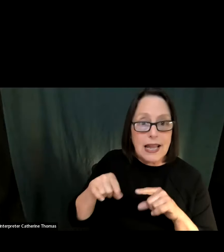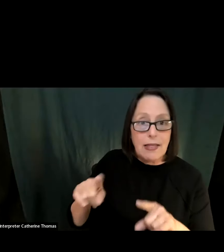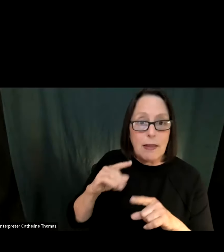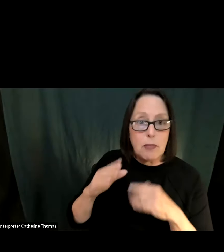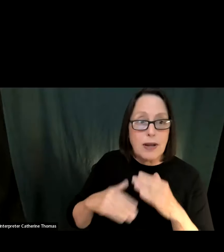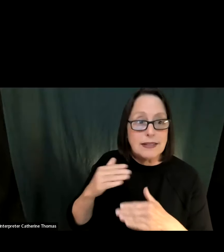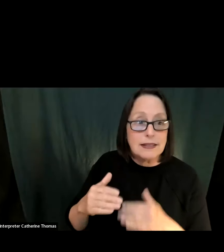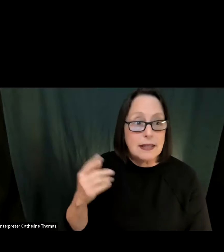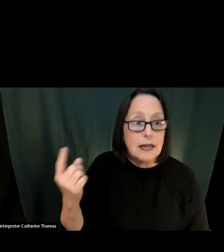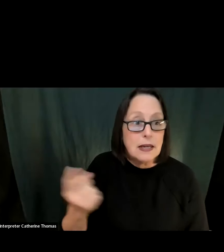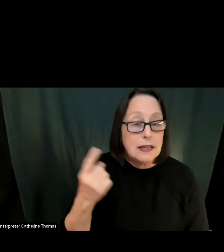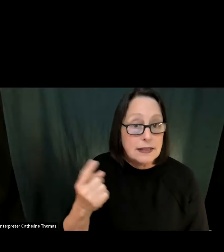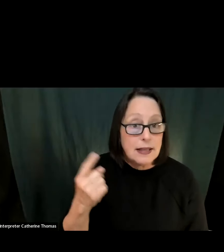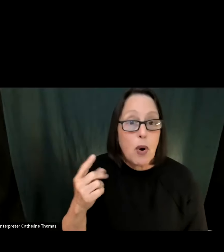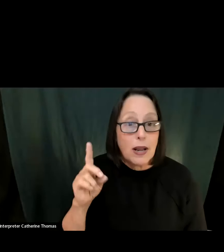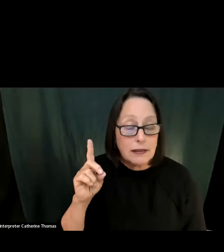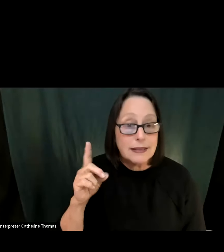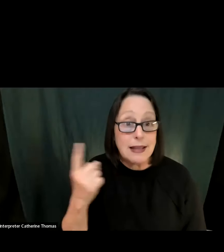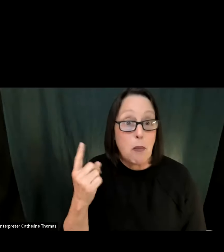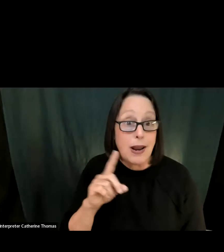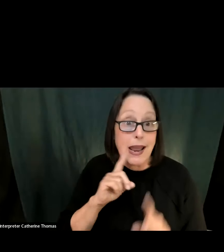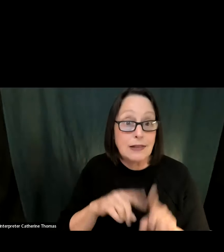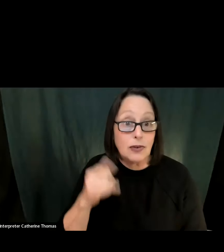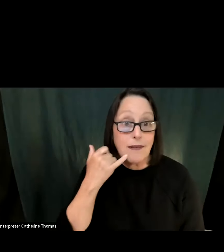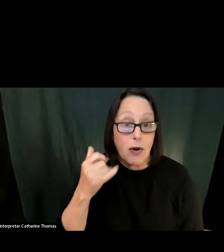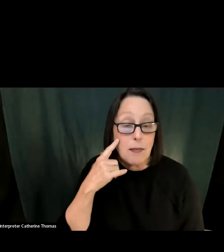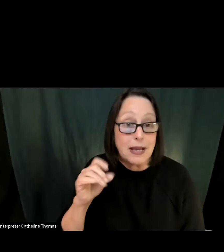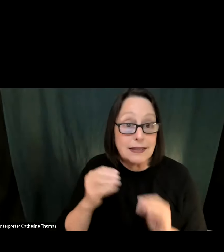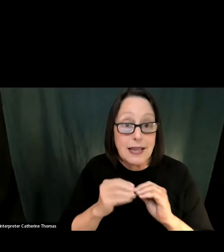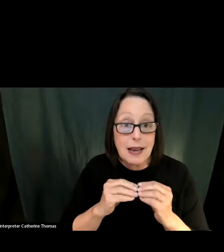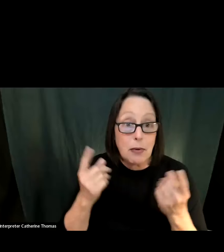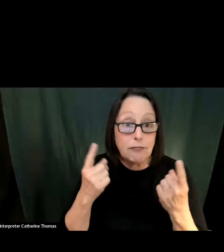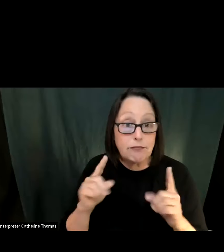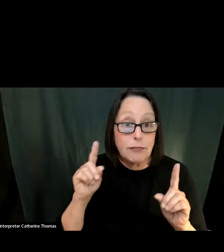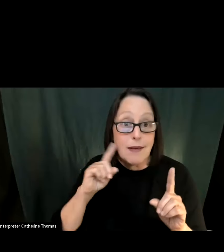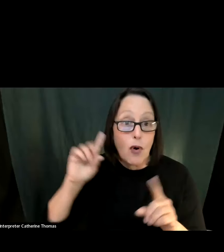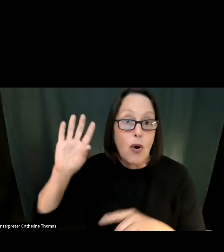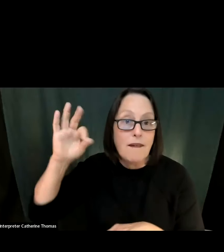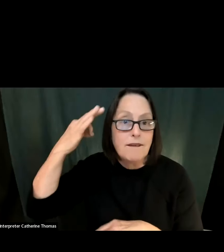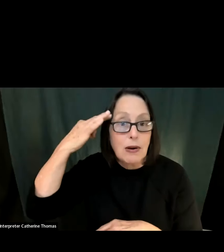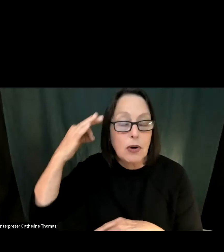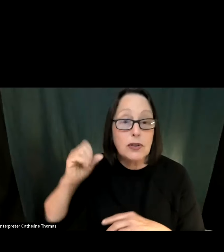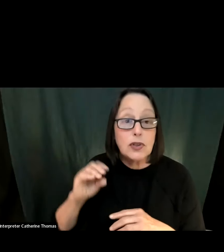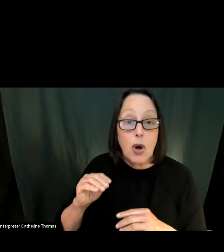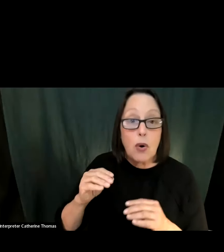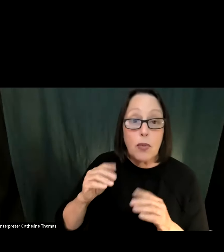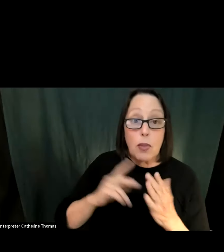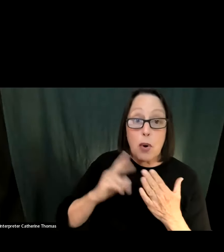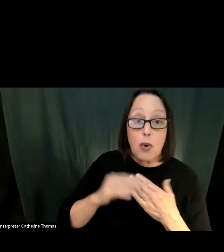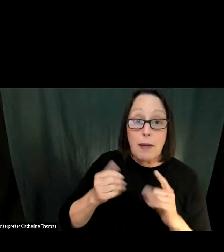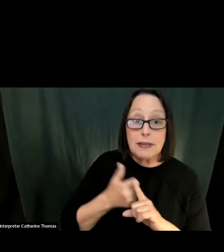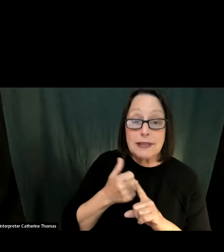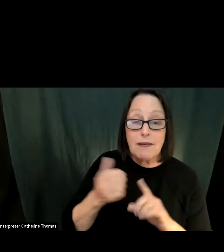somebody did answer the phone because the number was in effect federally. And so the program has been operating